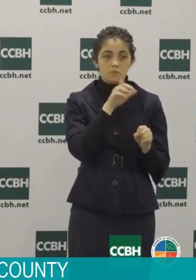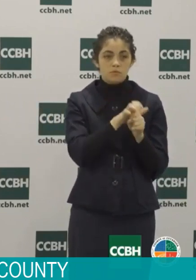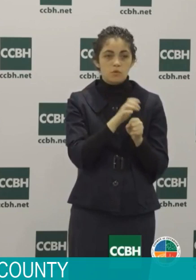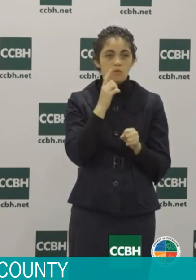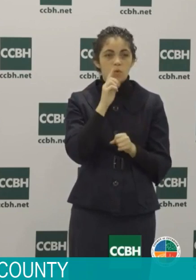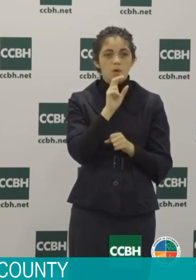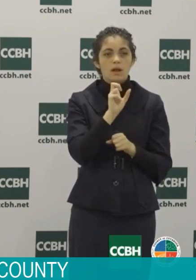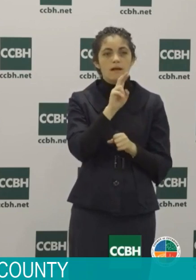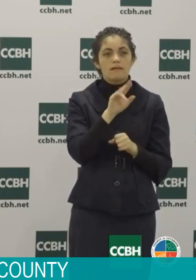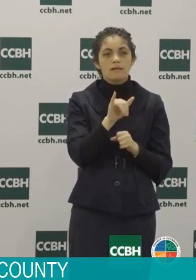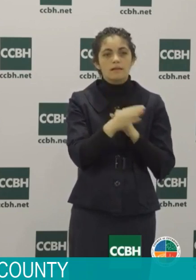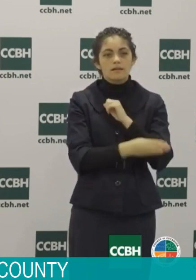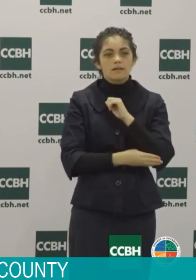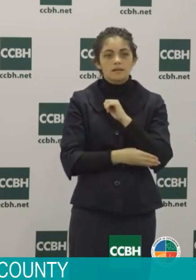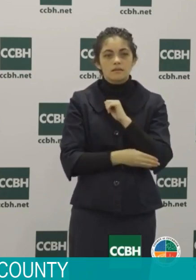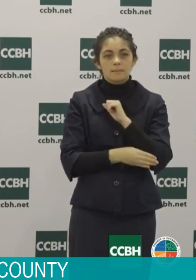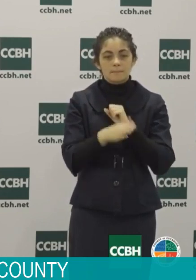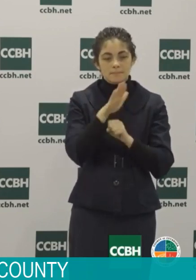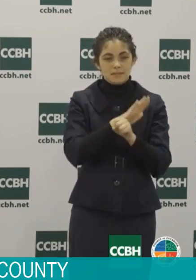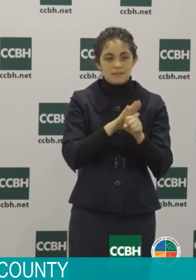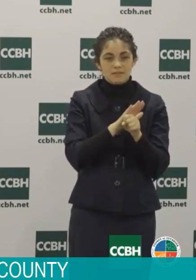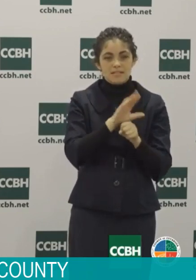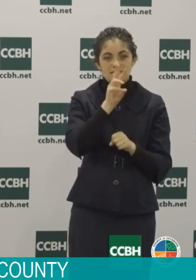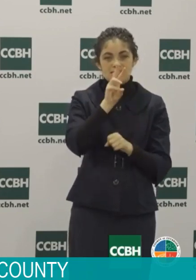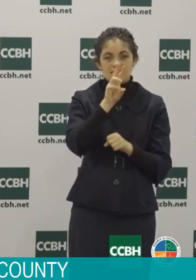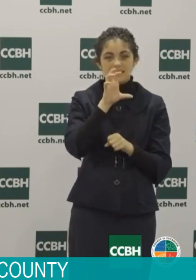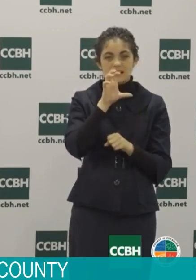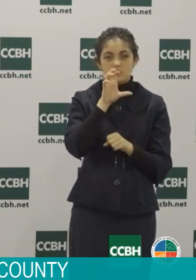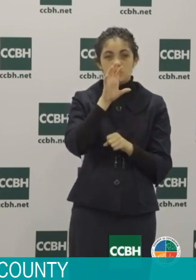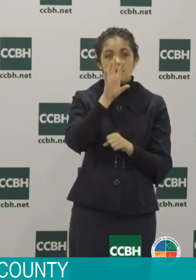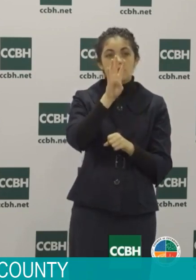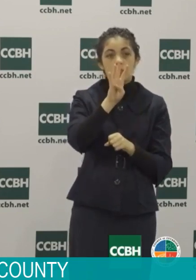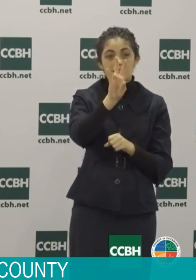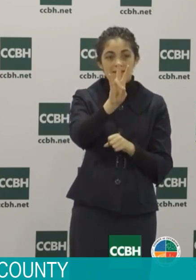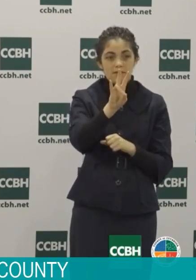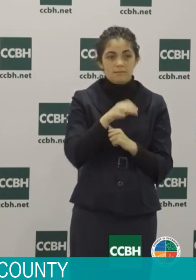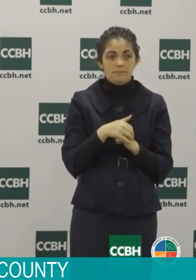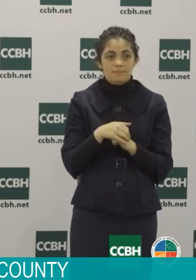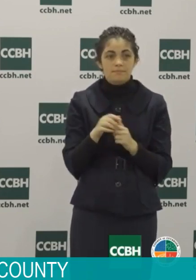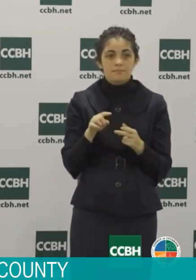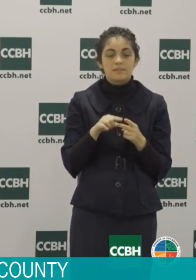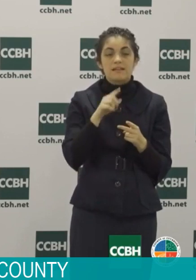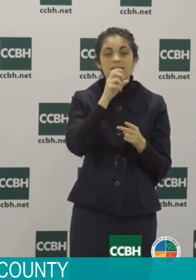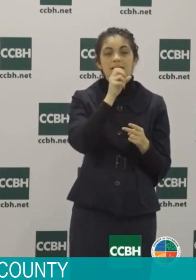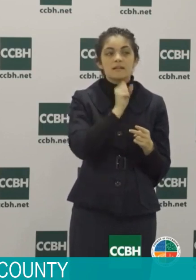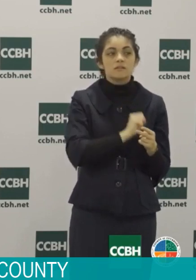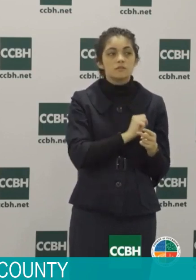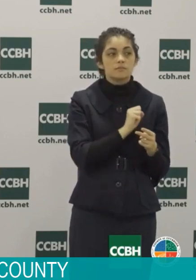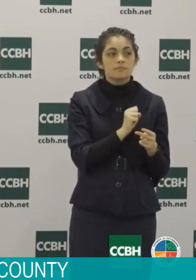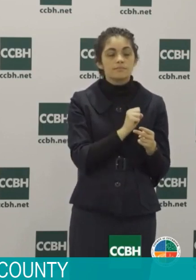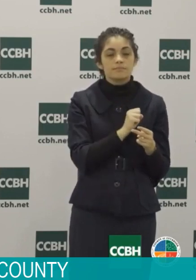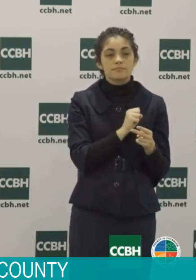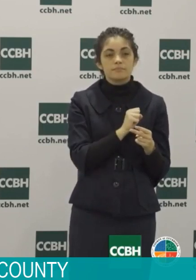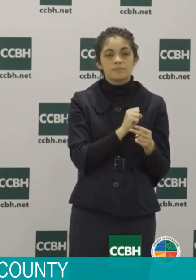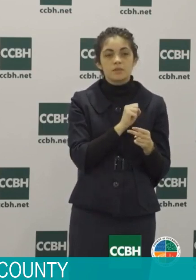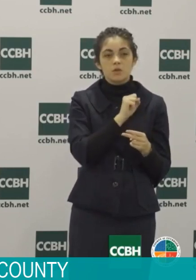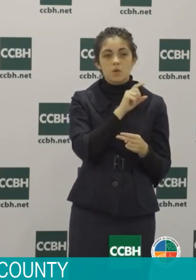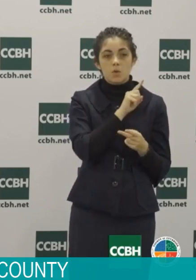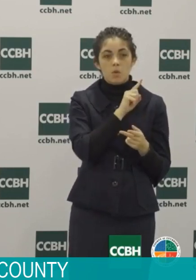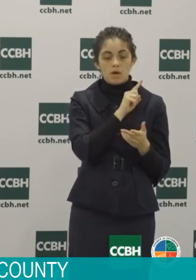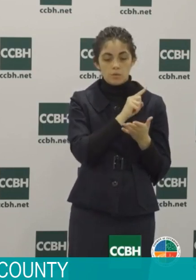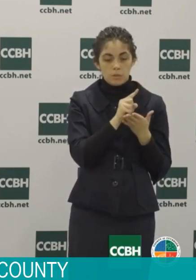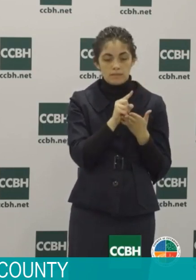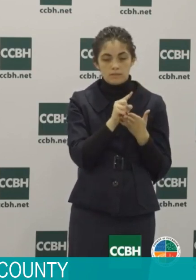for the Cuyahoga County Board of Health jurisdiction are 647. The age range of those cases remains at 1 week